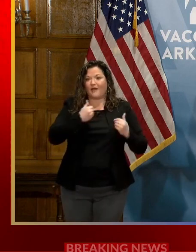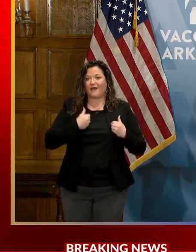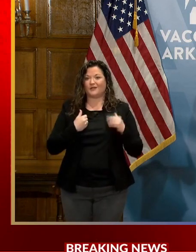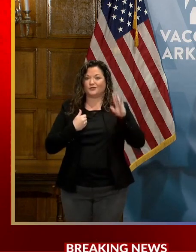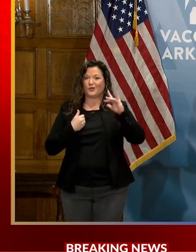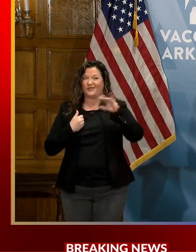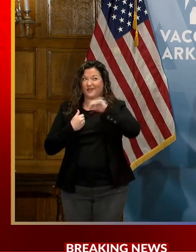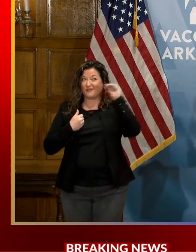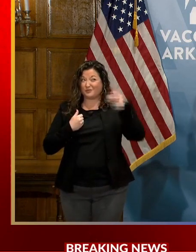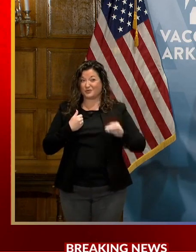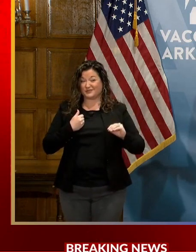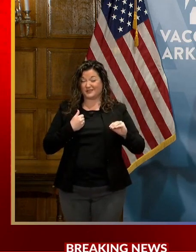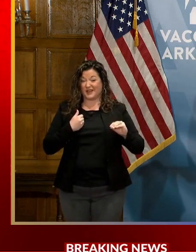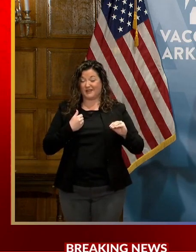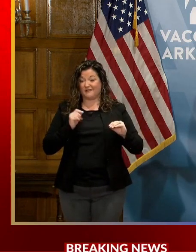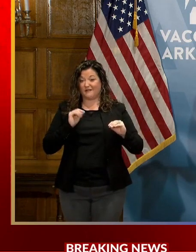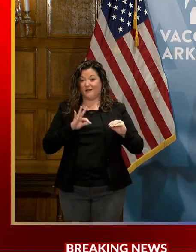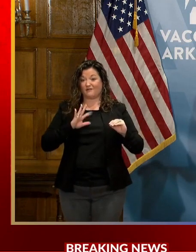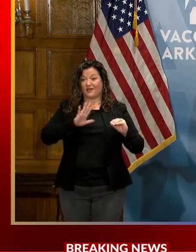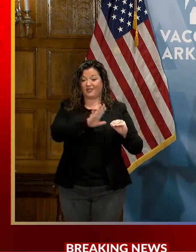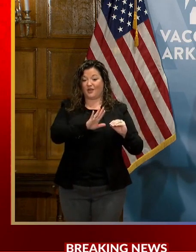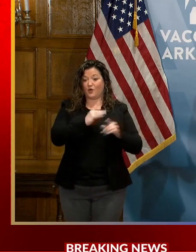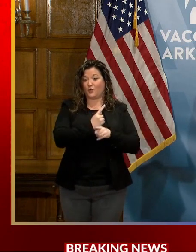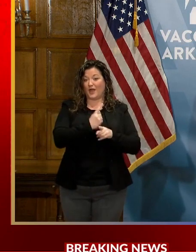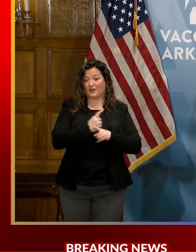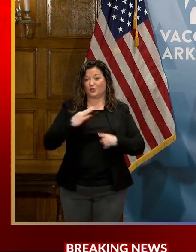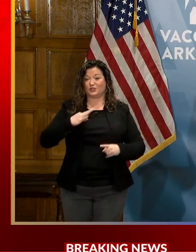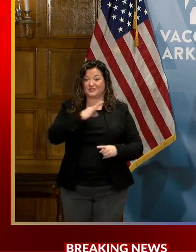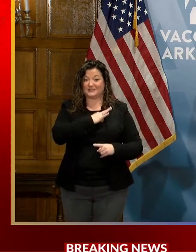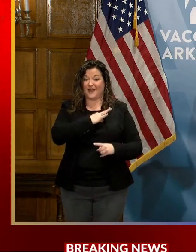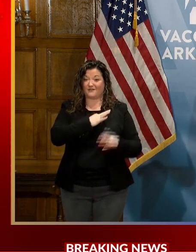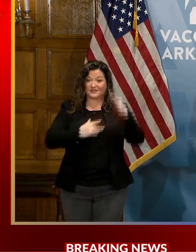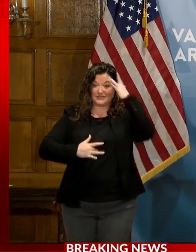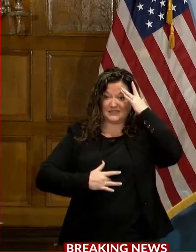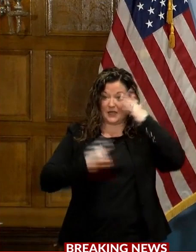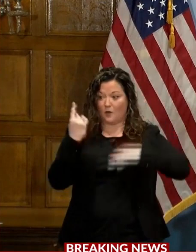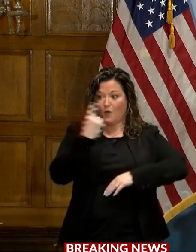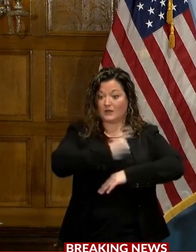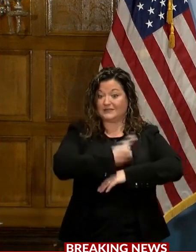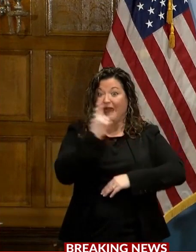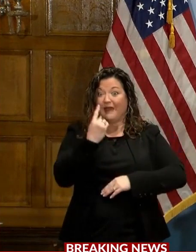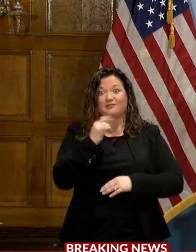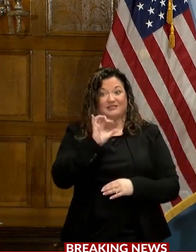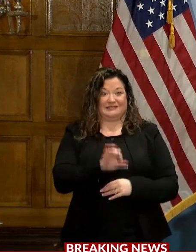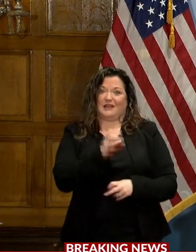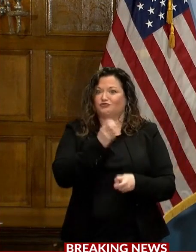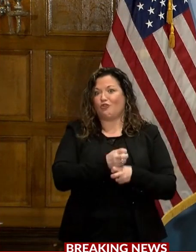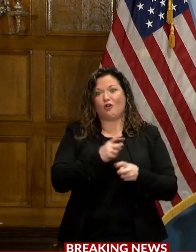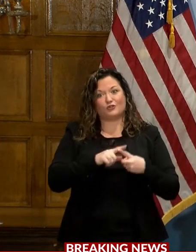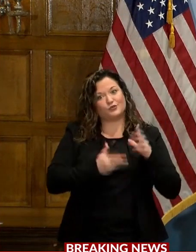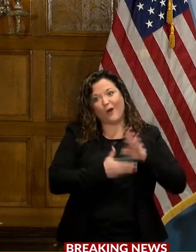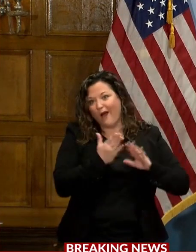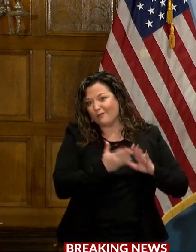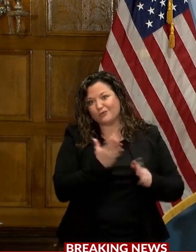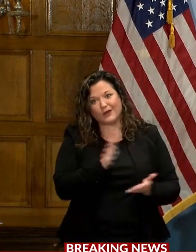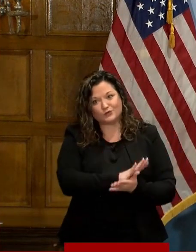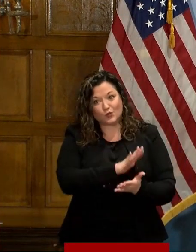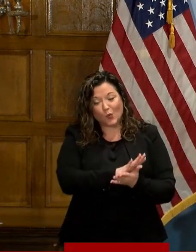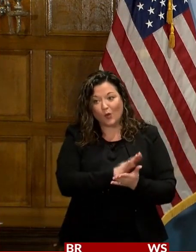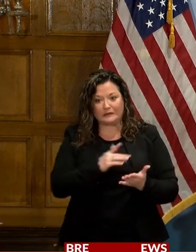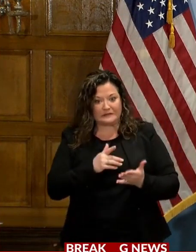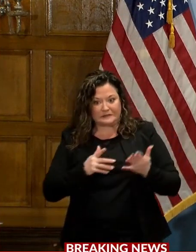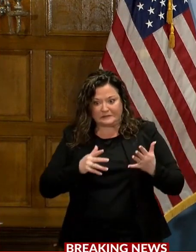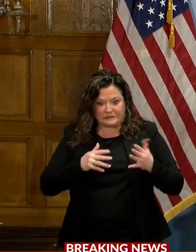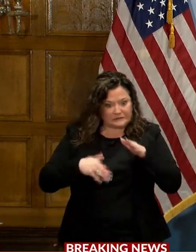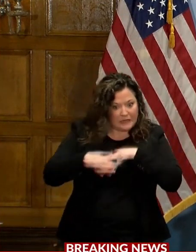25%, I believe it was, of the staff out one particular day, that makes it hard to function. And they're covering it in